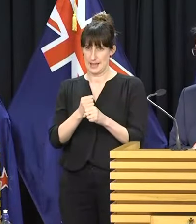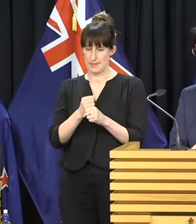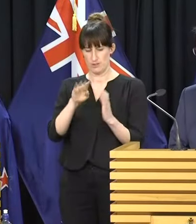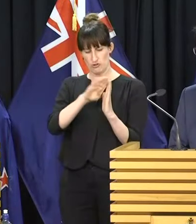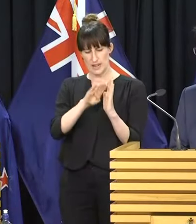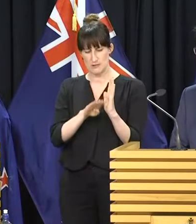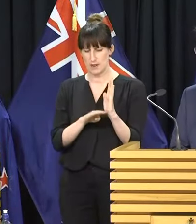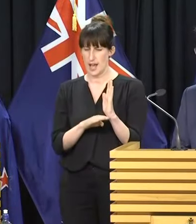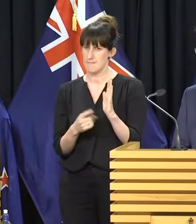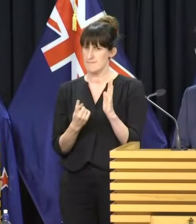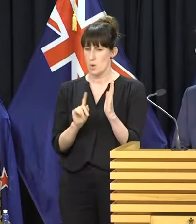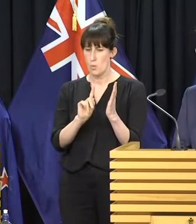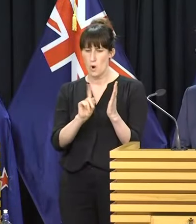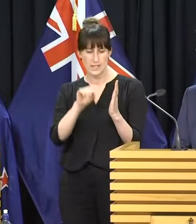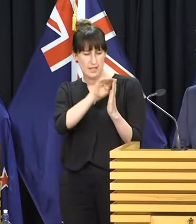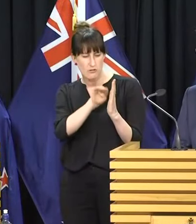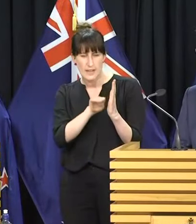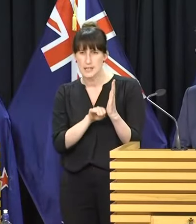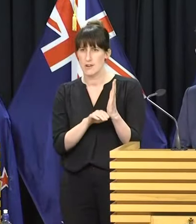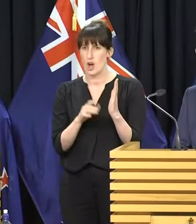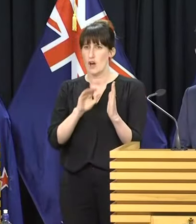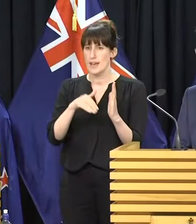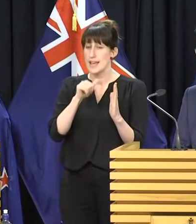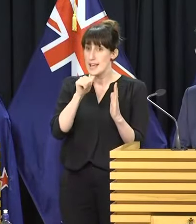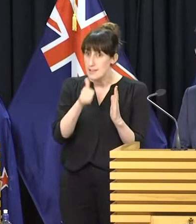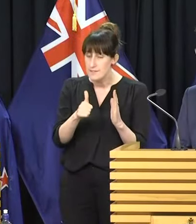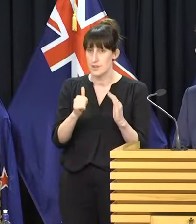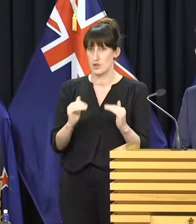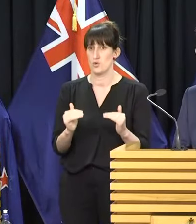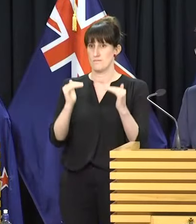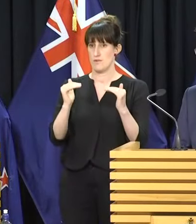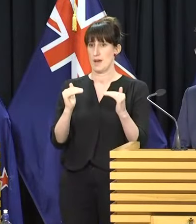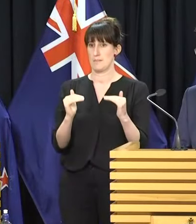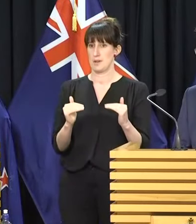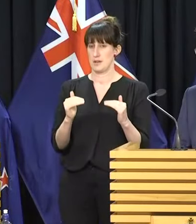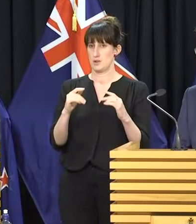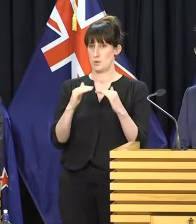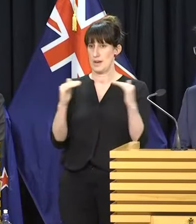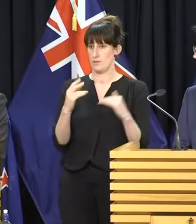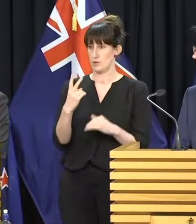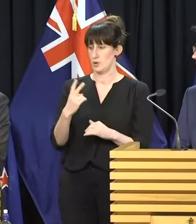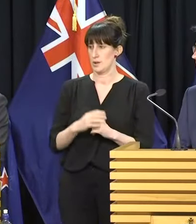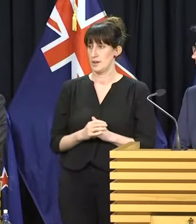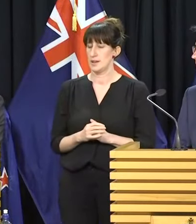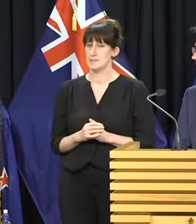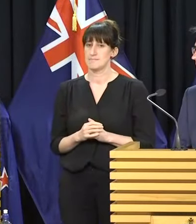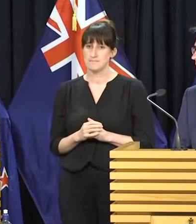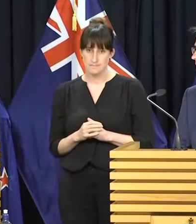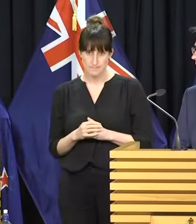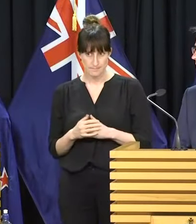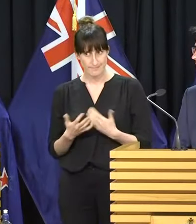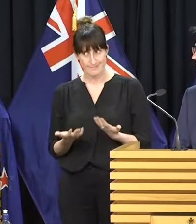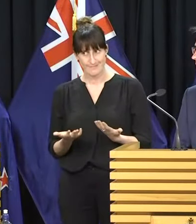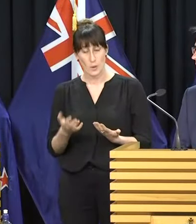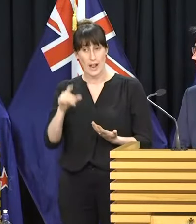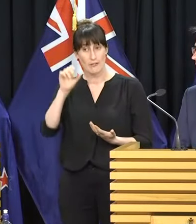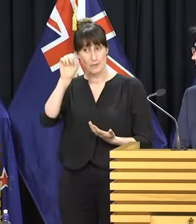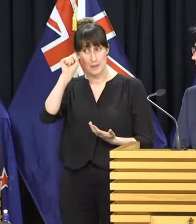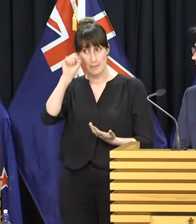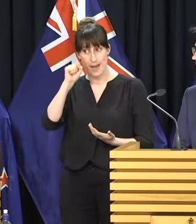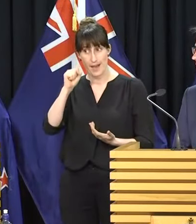today regarding the decision whether or not to change alert levels? Look, I would refer everybody back to